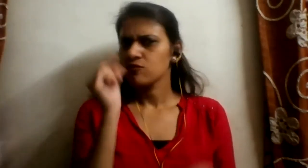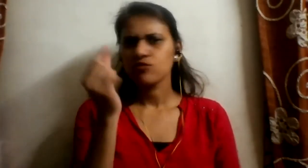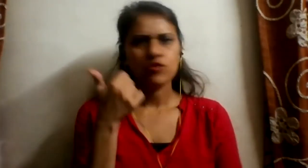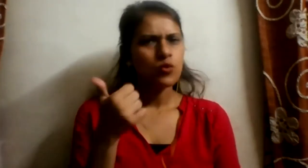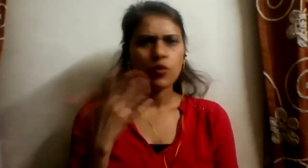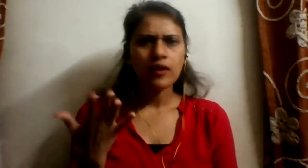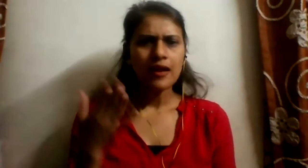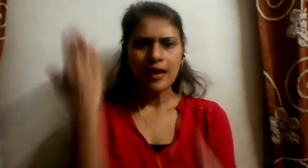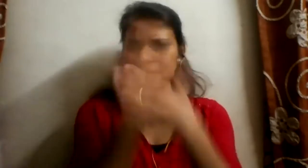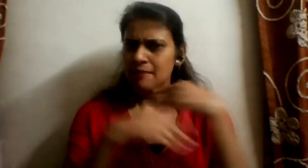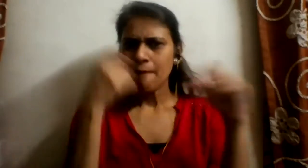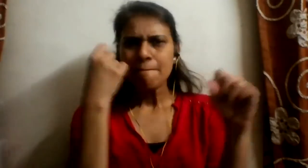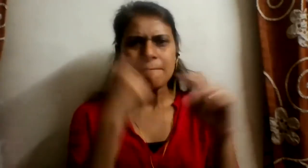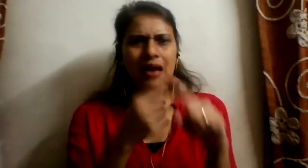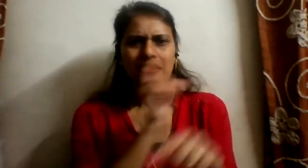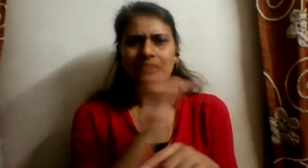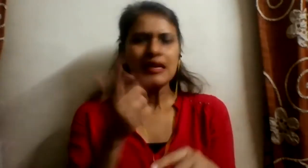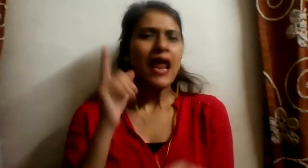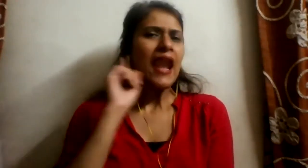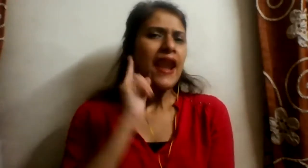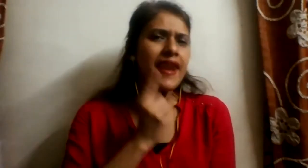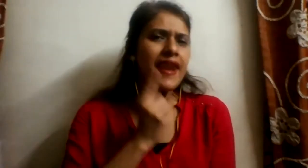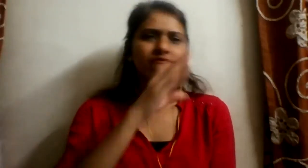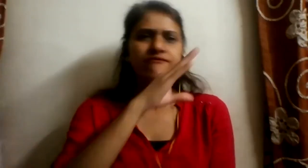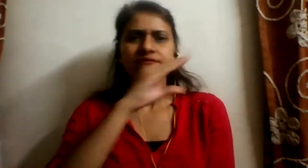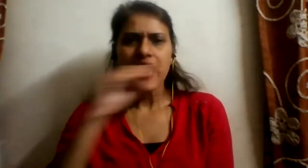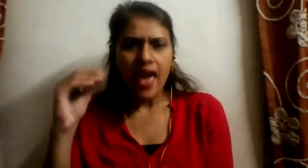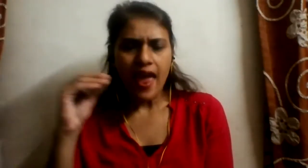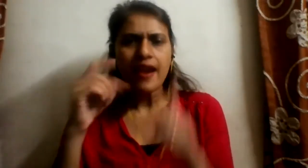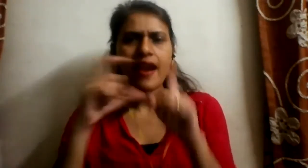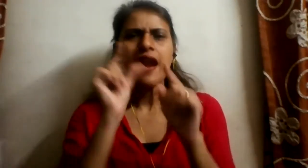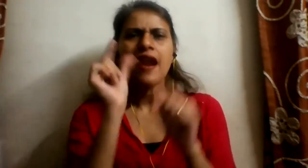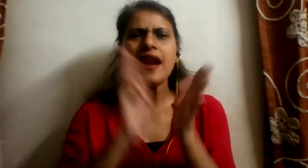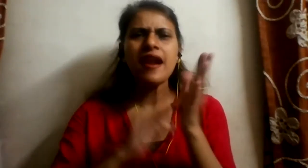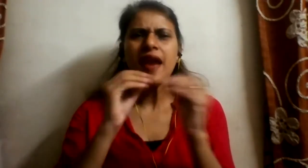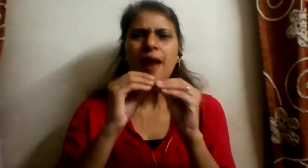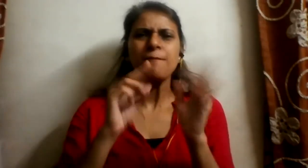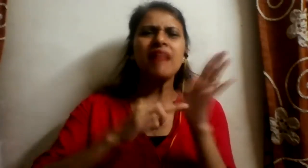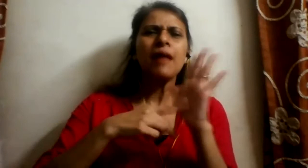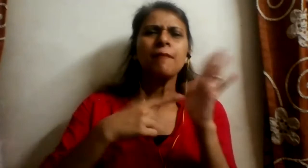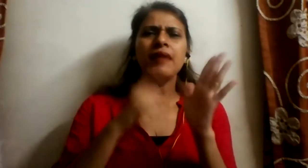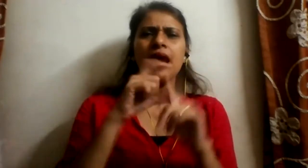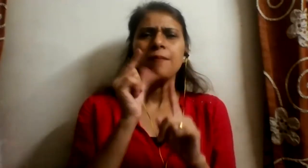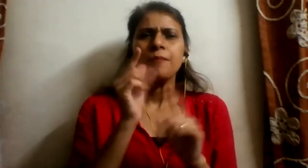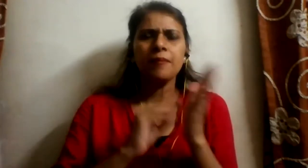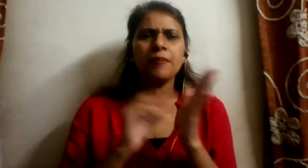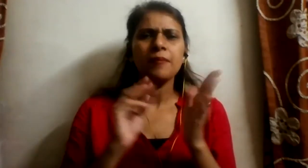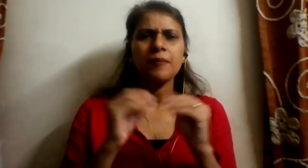bound or deaf and dumb, what is dumb? Why do we use these languages in the? So